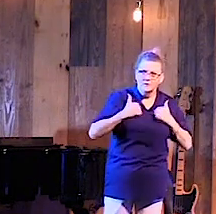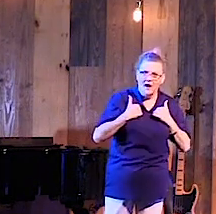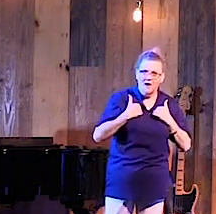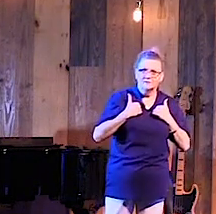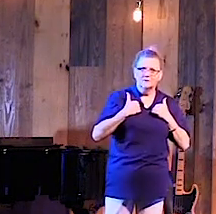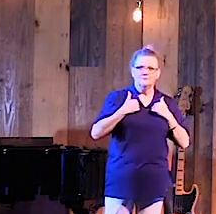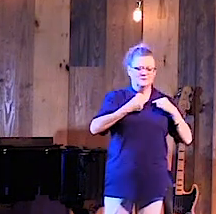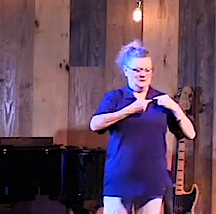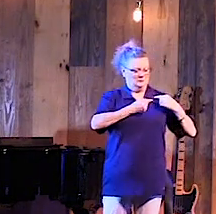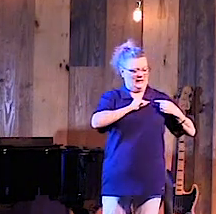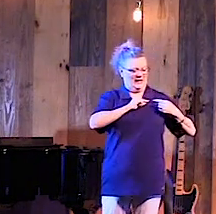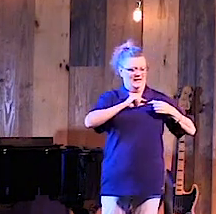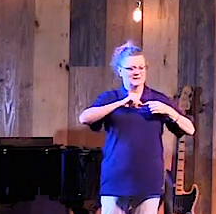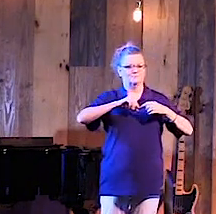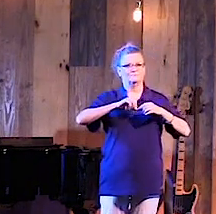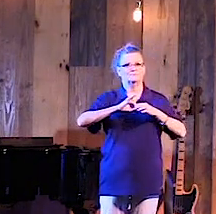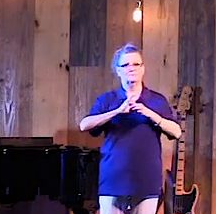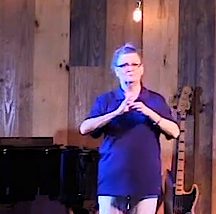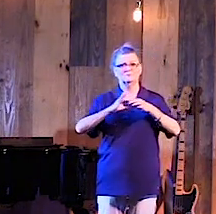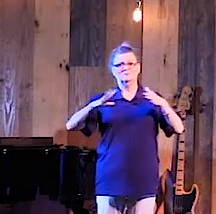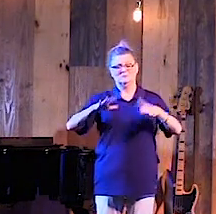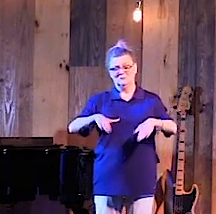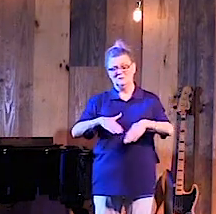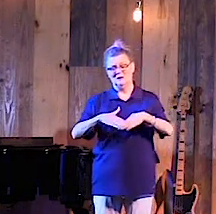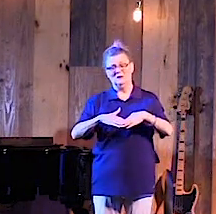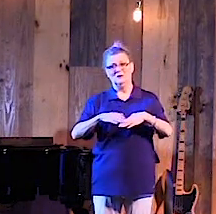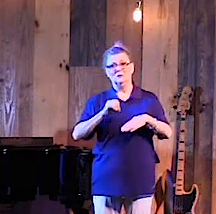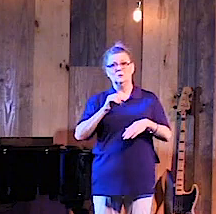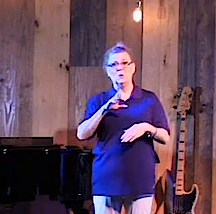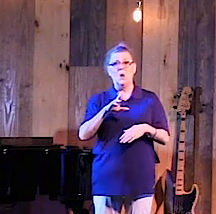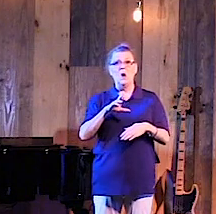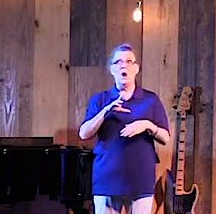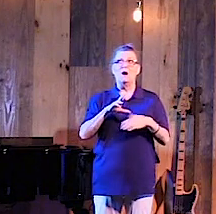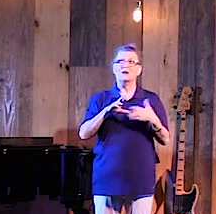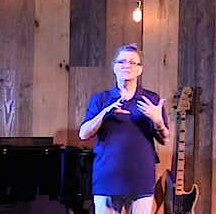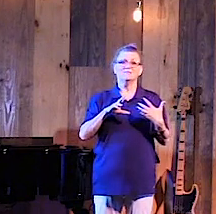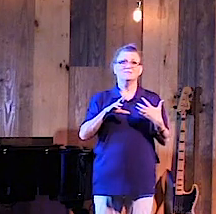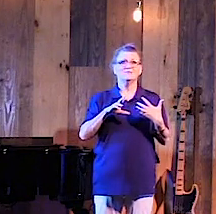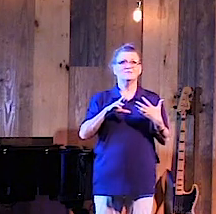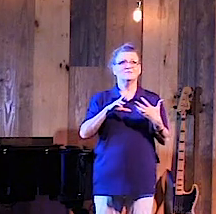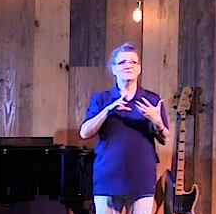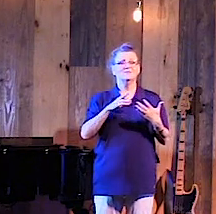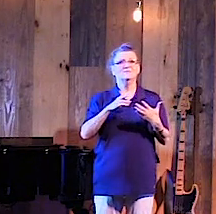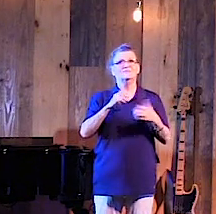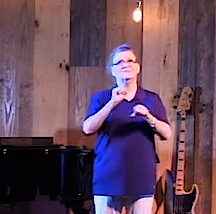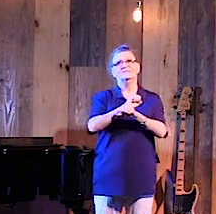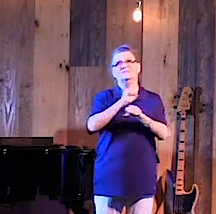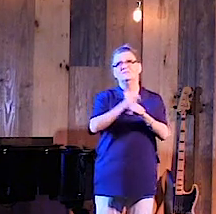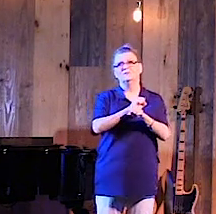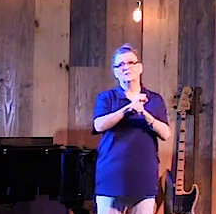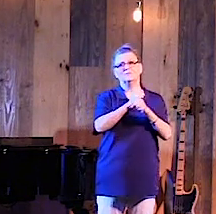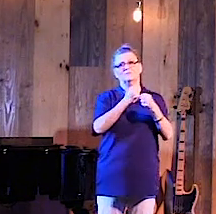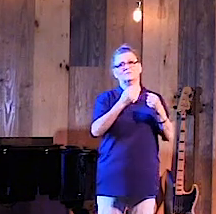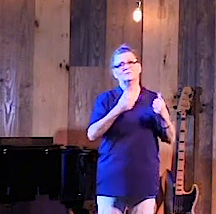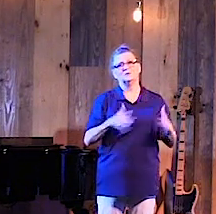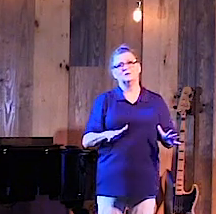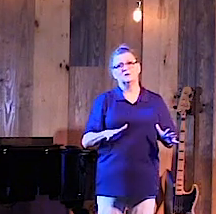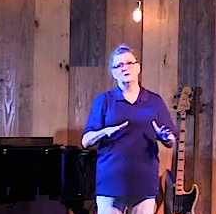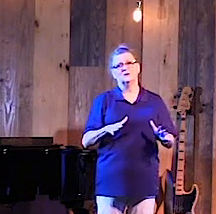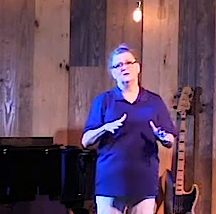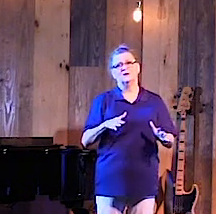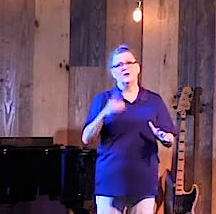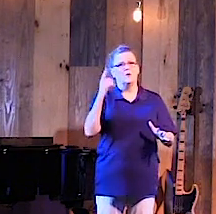broken marriage. Maybe it's a failed career. Maybe it's something that you thought was secure but is simply falling